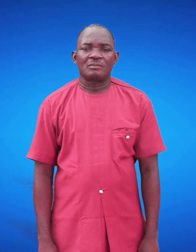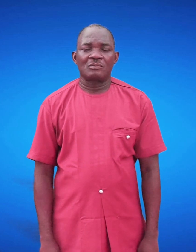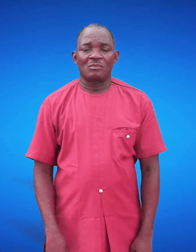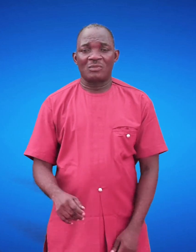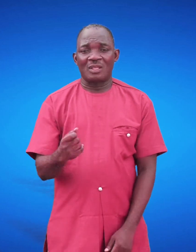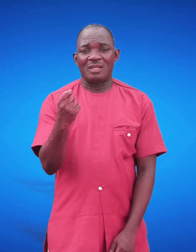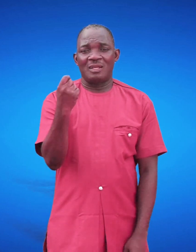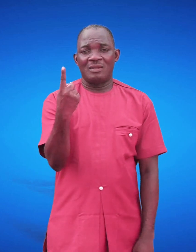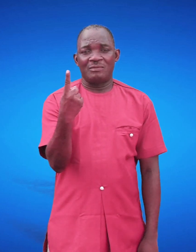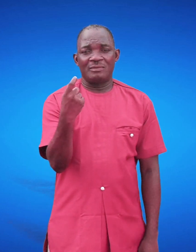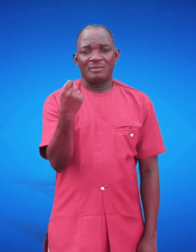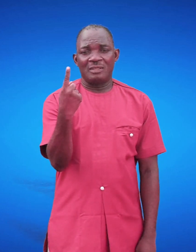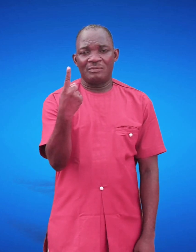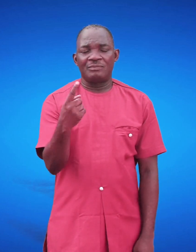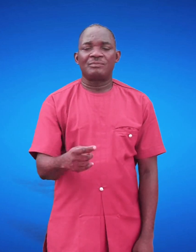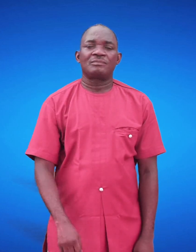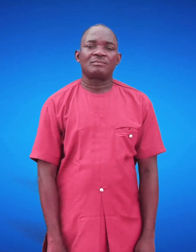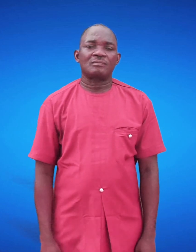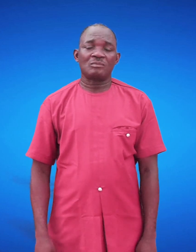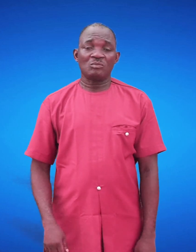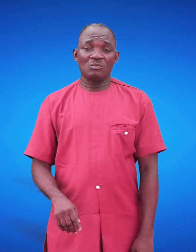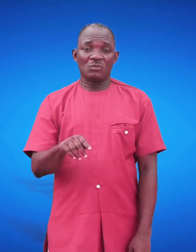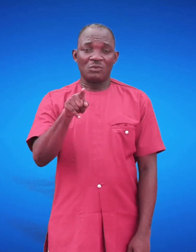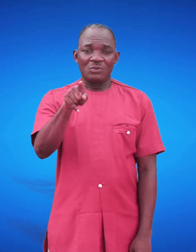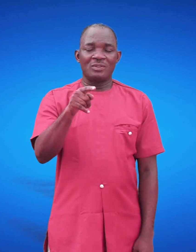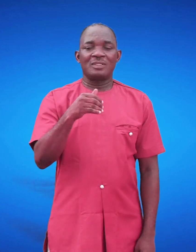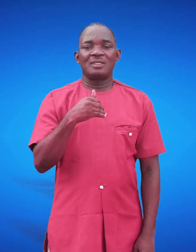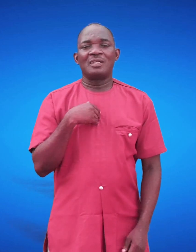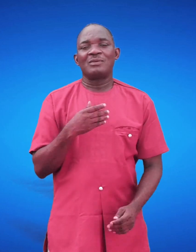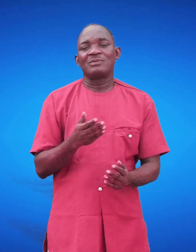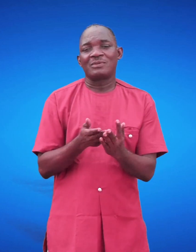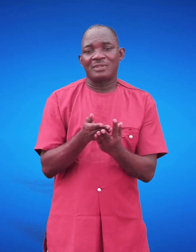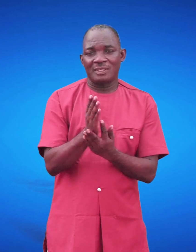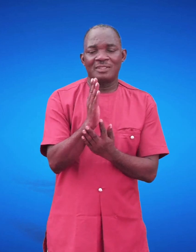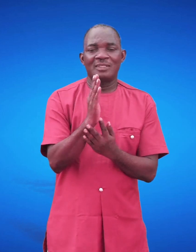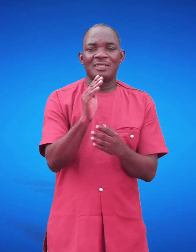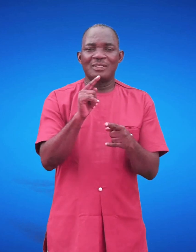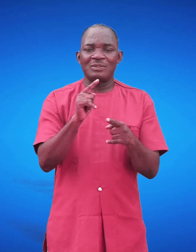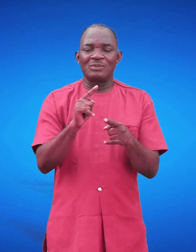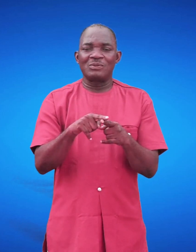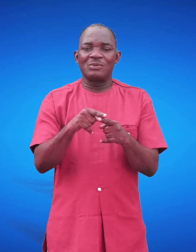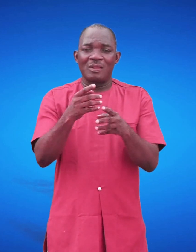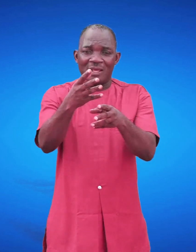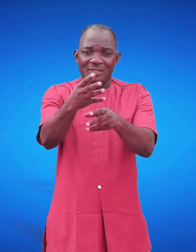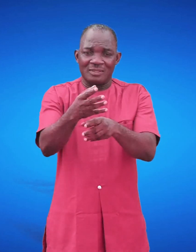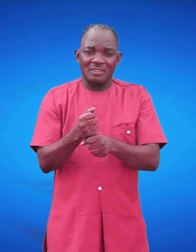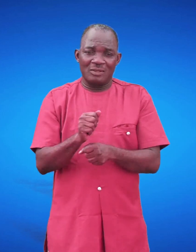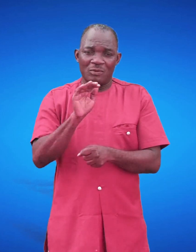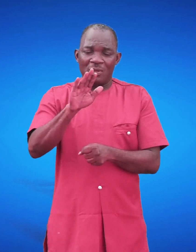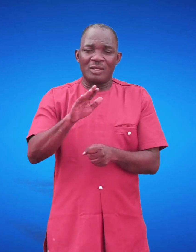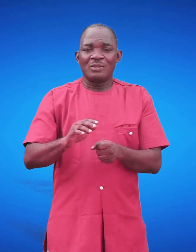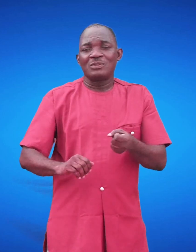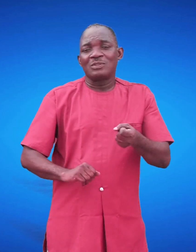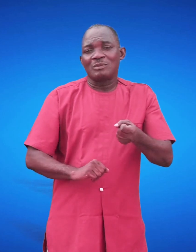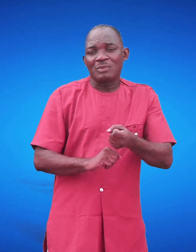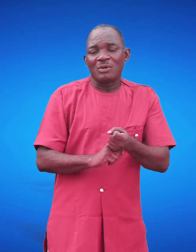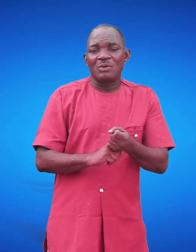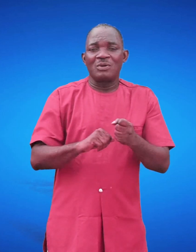11. You have the right to access your support system